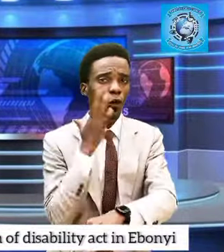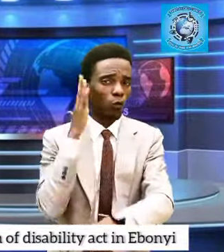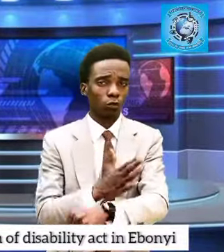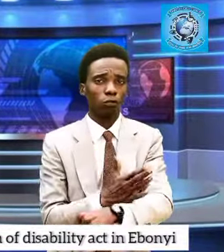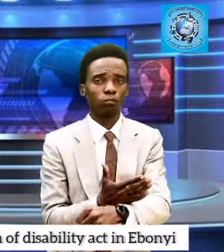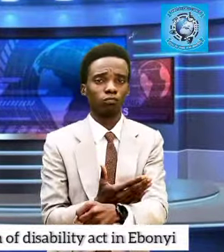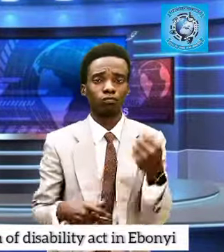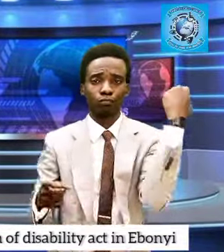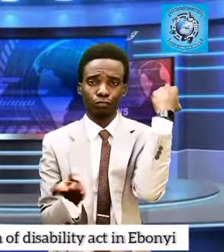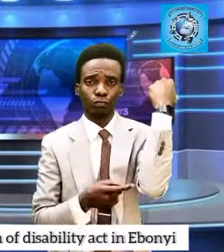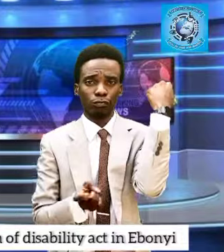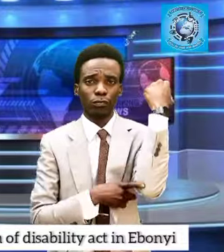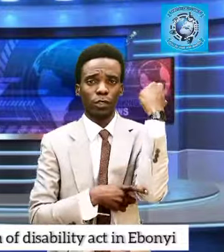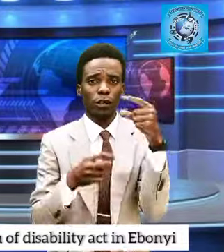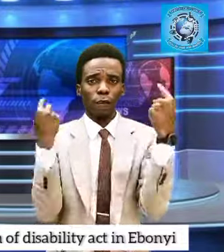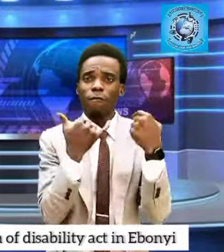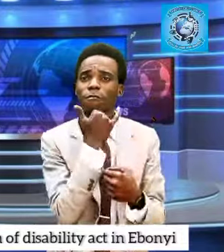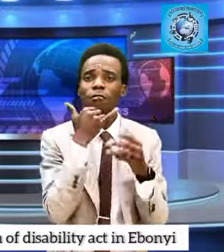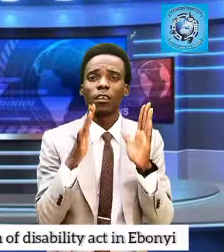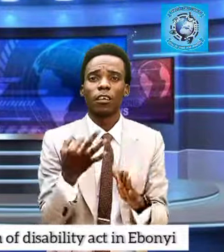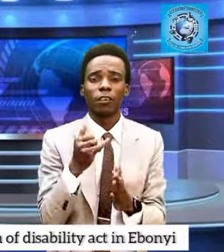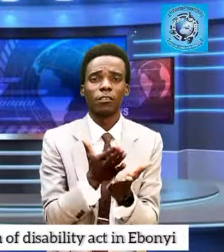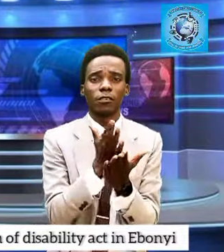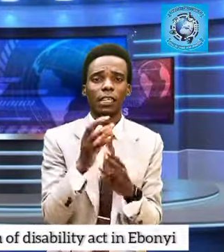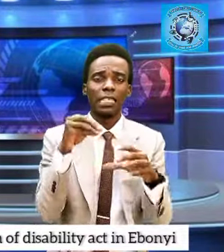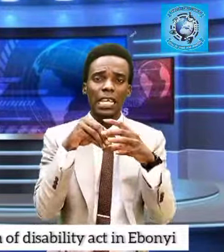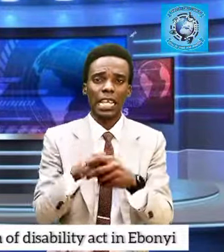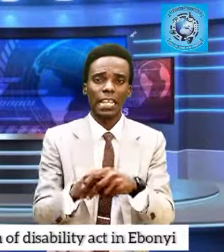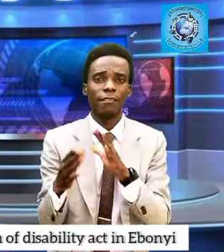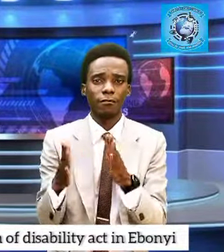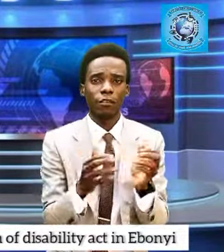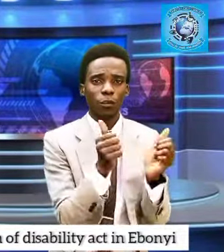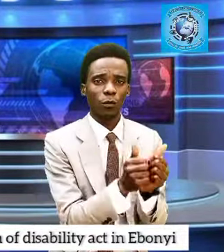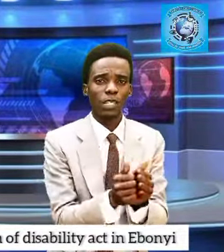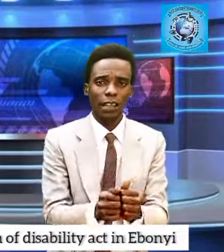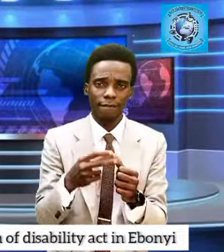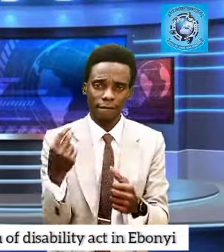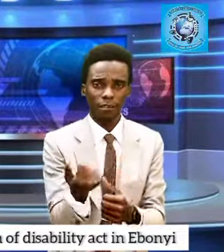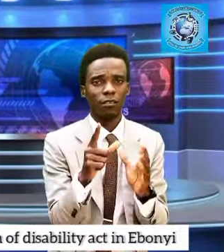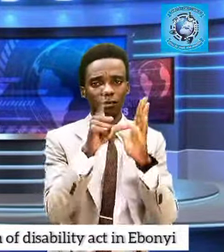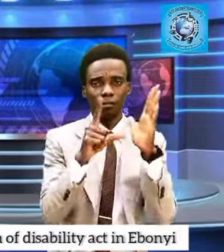prosecute violators of their rights in accordance with extant laws.